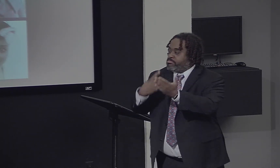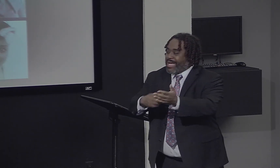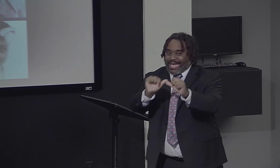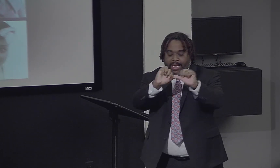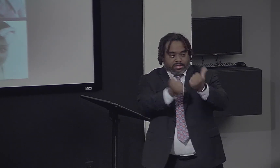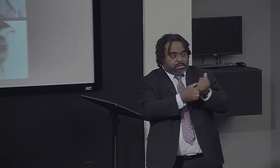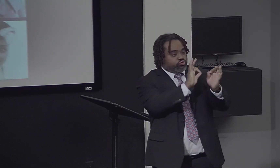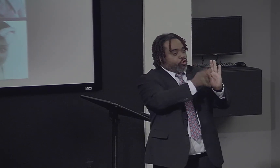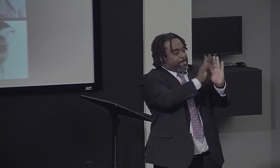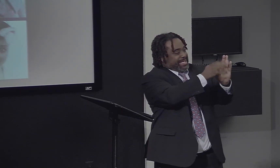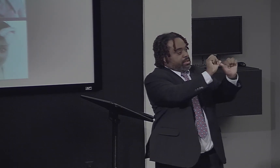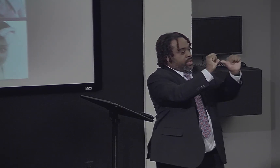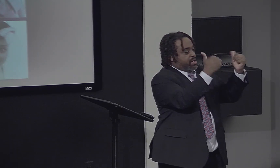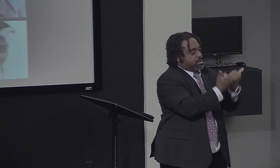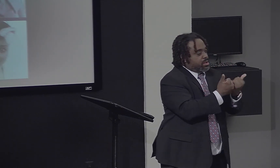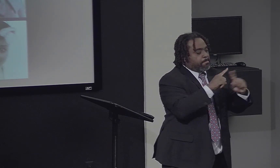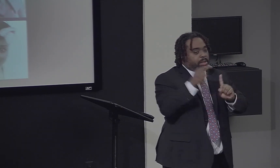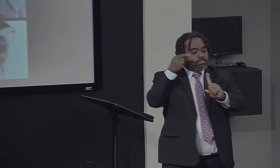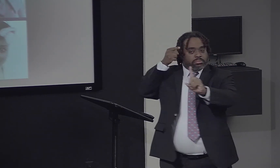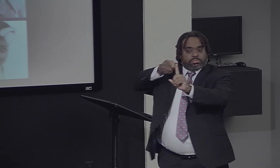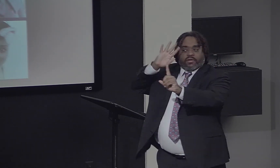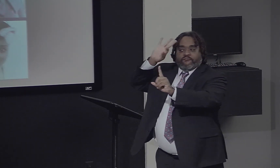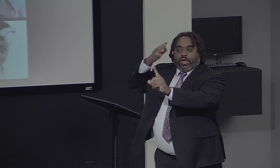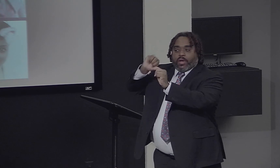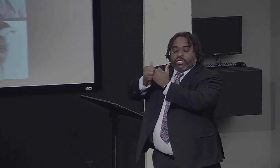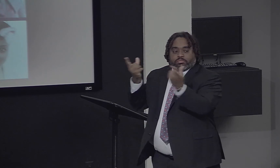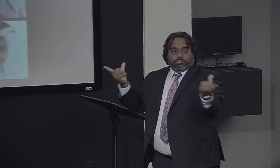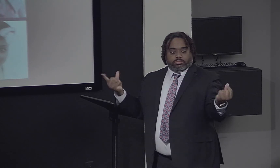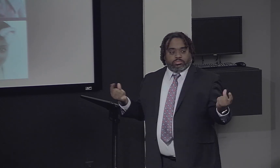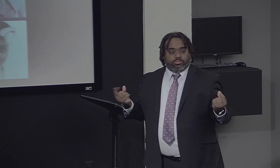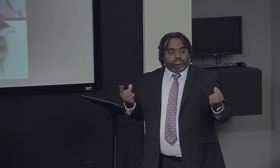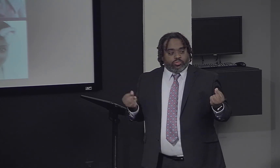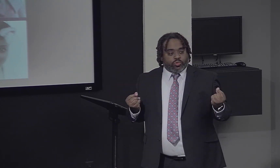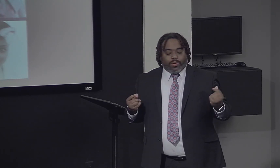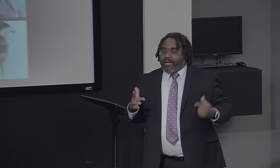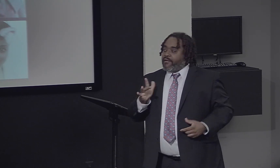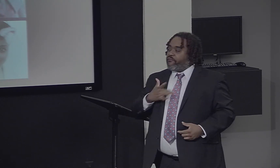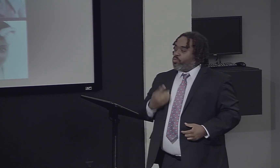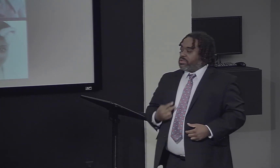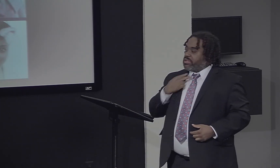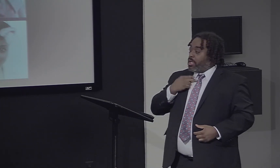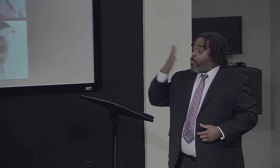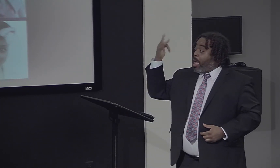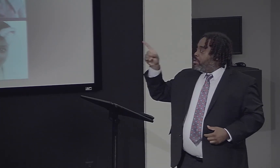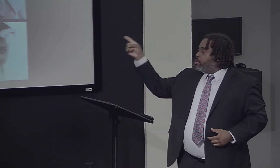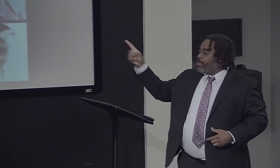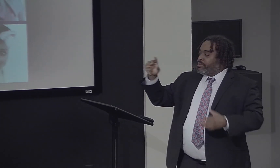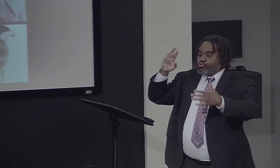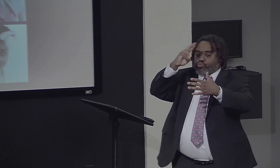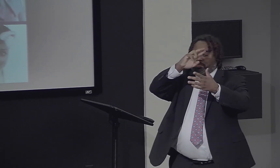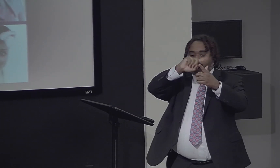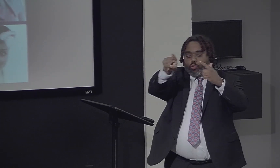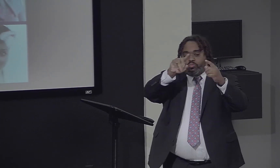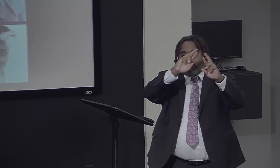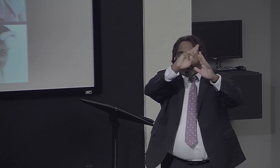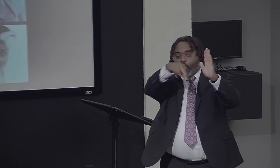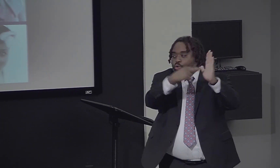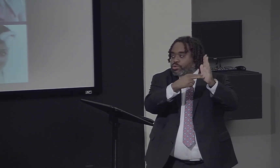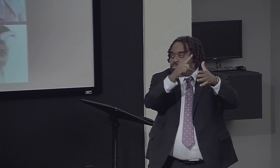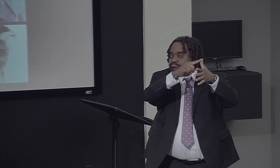staff perspective. Often, there are so many interpreting agencies that have their way of doing things, but at federal agencies, we often feel